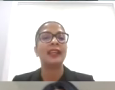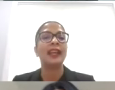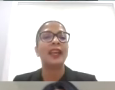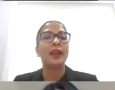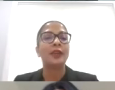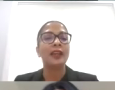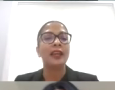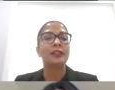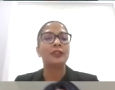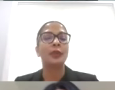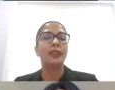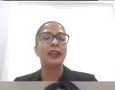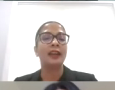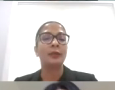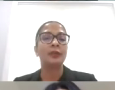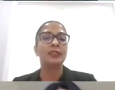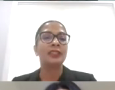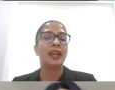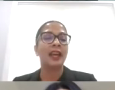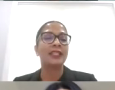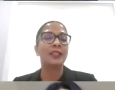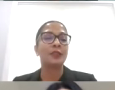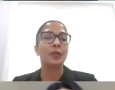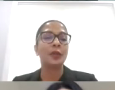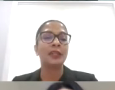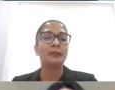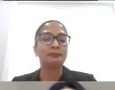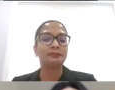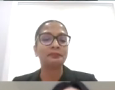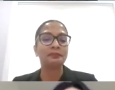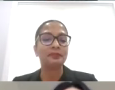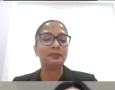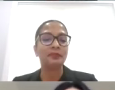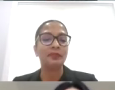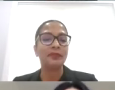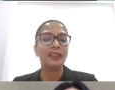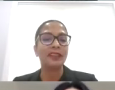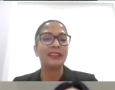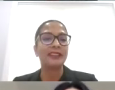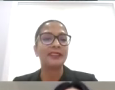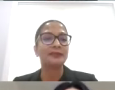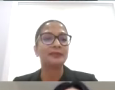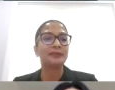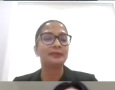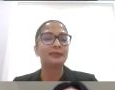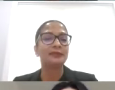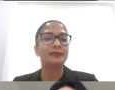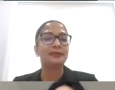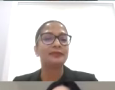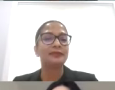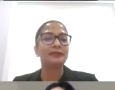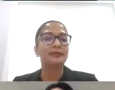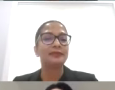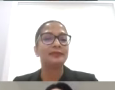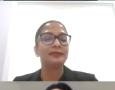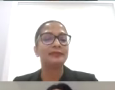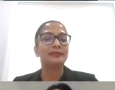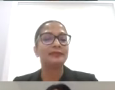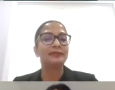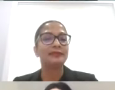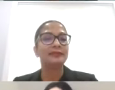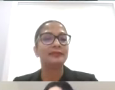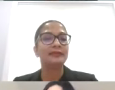agency? Okay, and so with that, I will hand it over to Courtney. All right, thank you very much, Tasha.